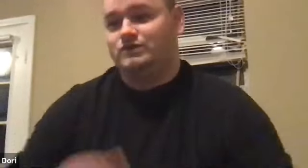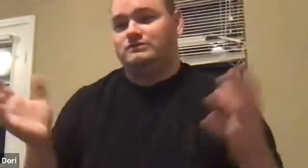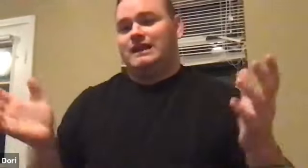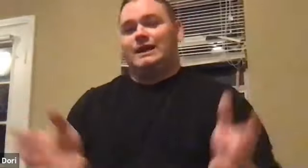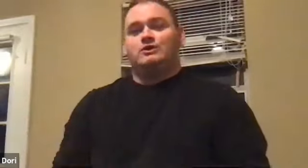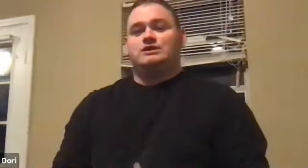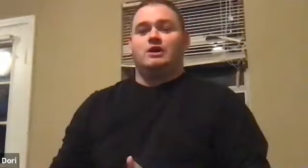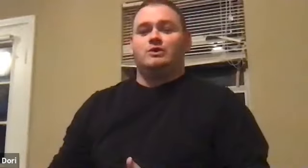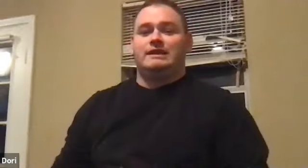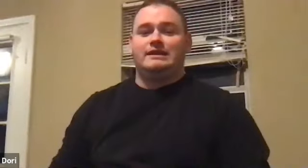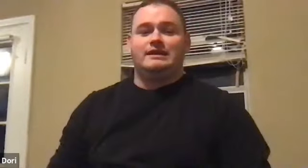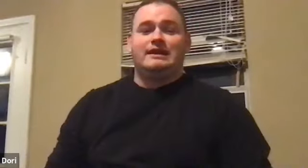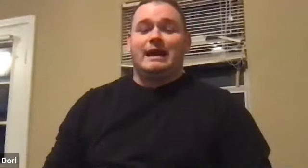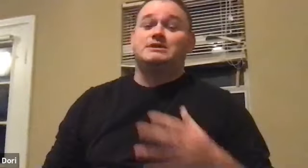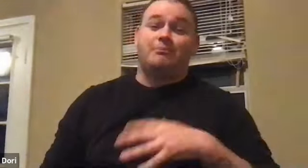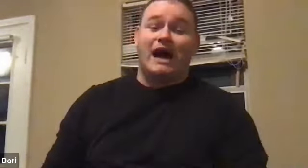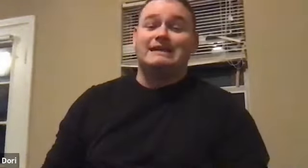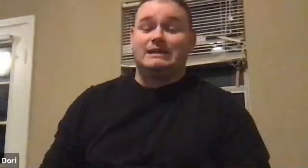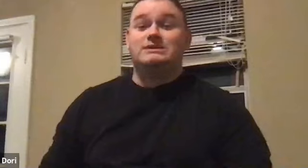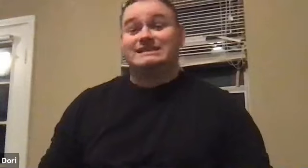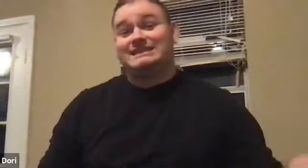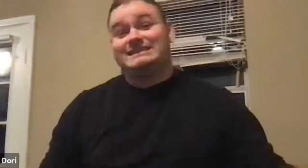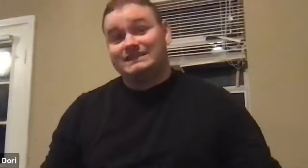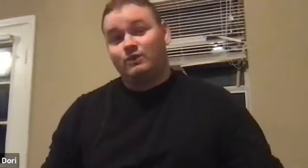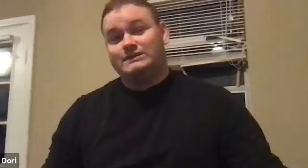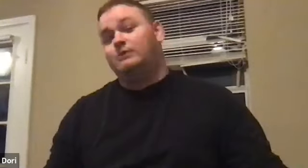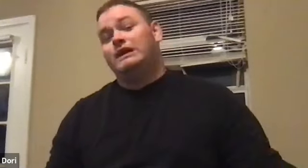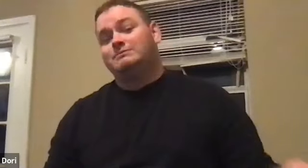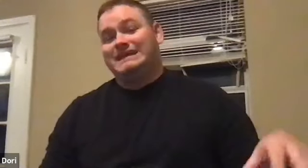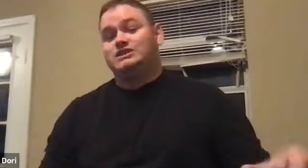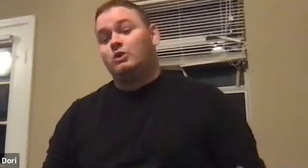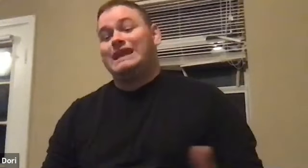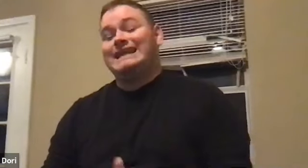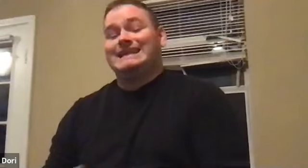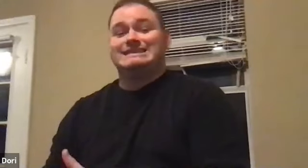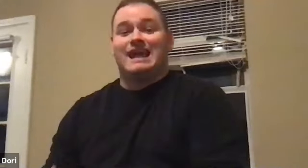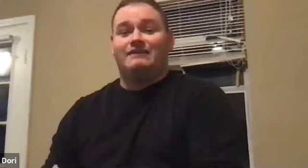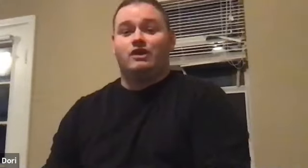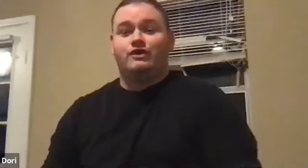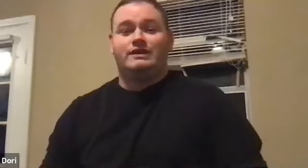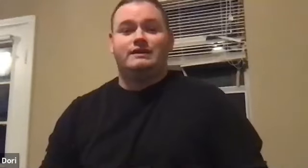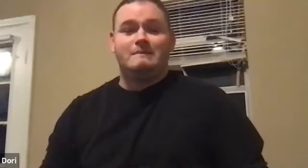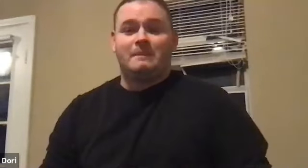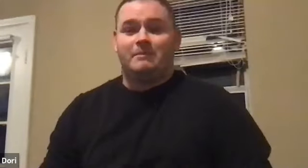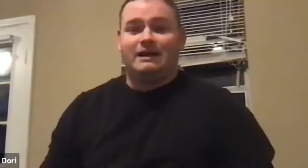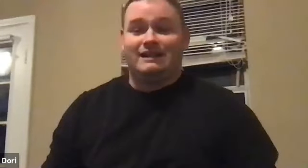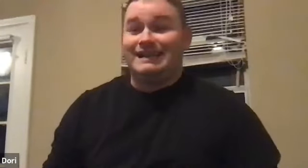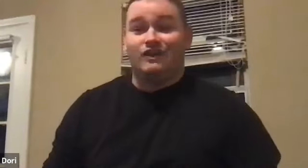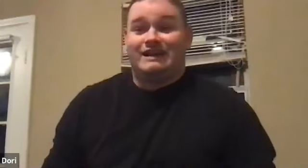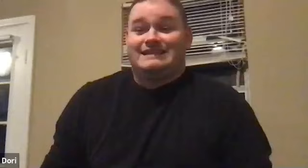you language is all you need. I'm surprised he was as successful as he was, being so late in his life learning. But literally, that's